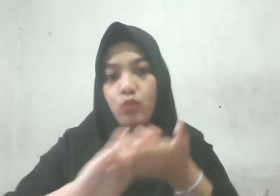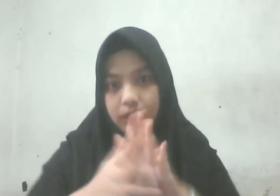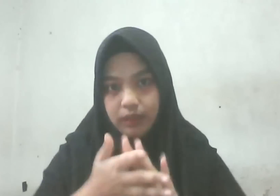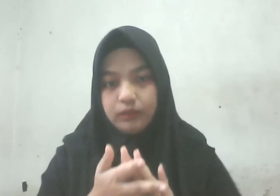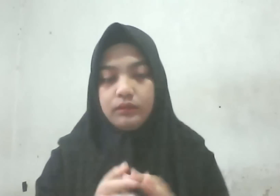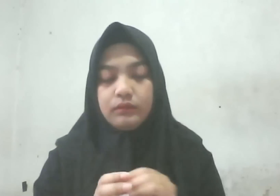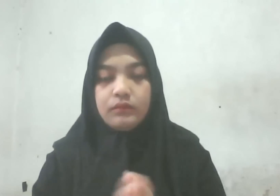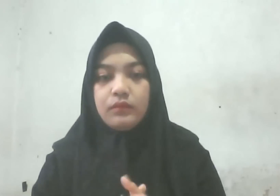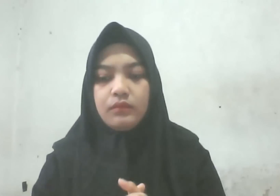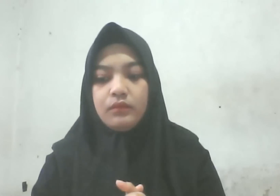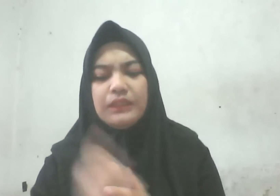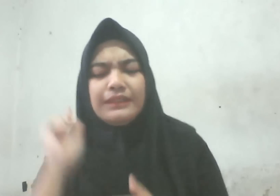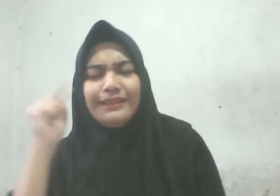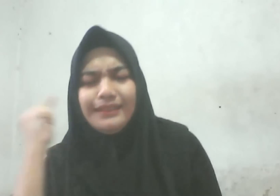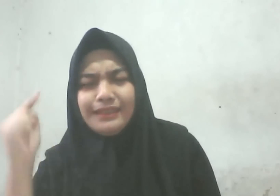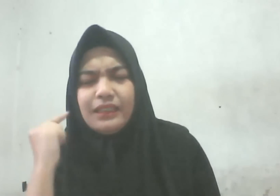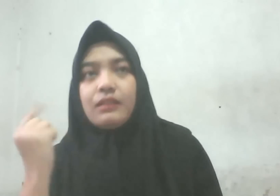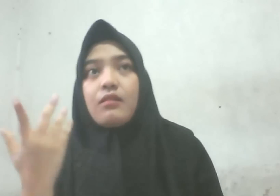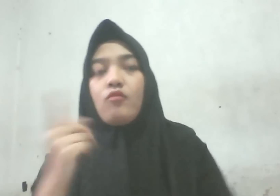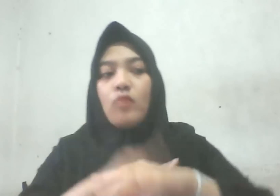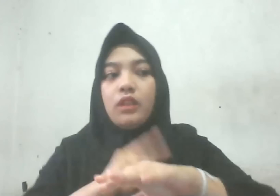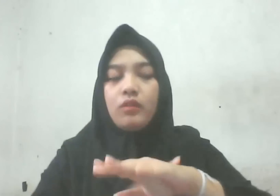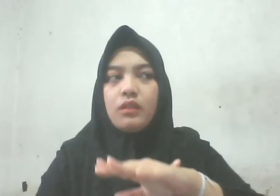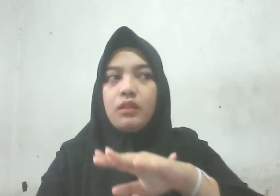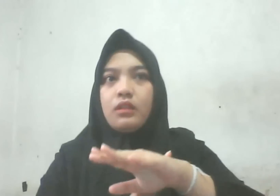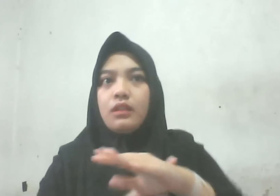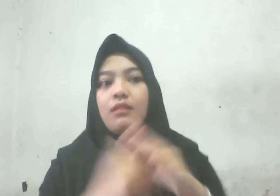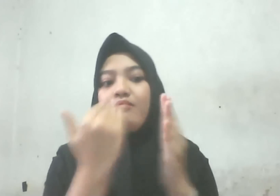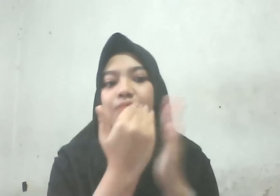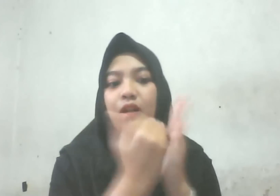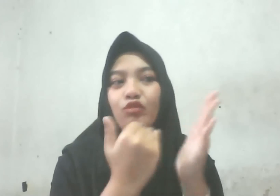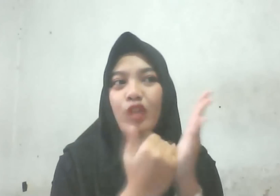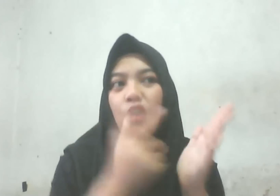Too often, when policymakers,